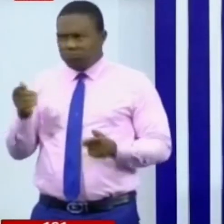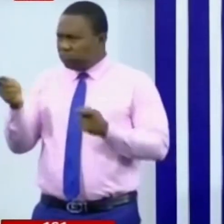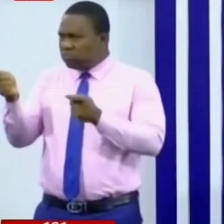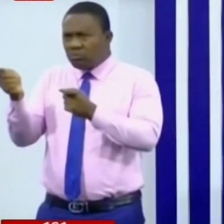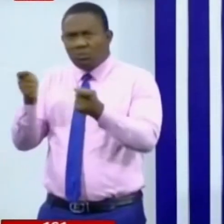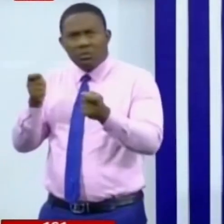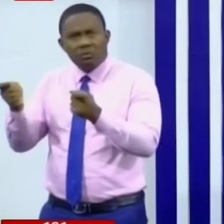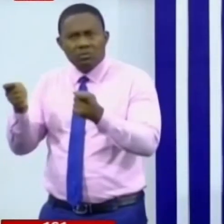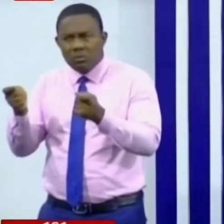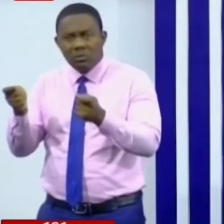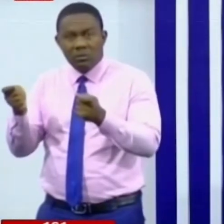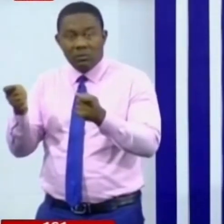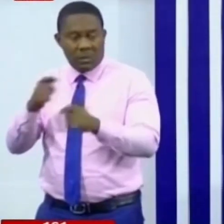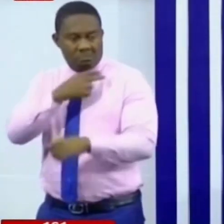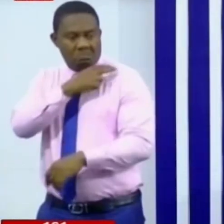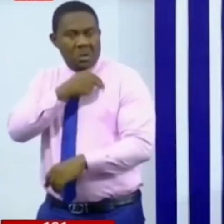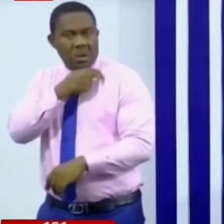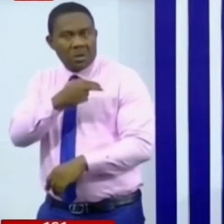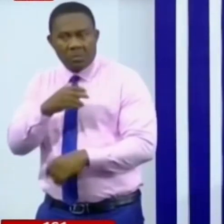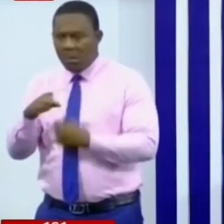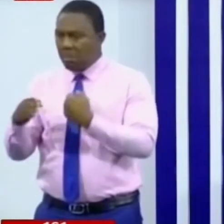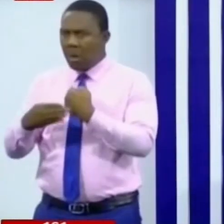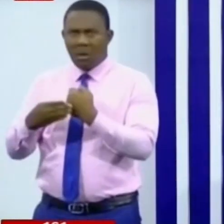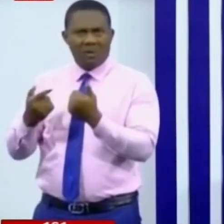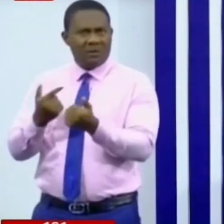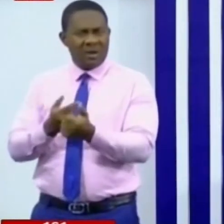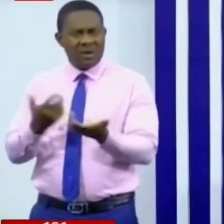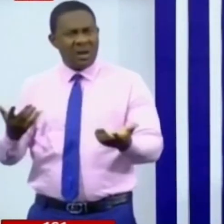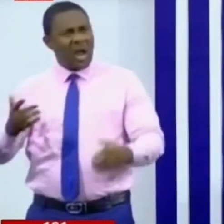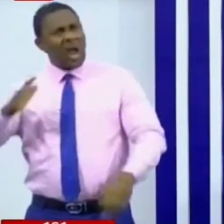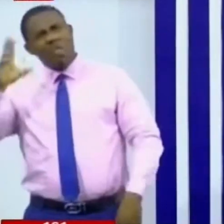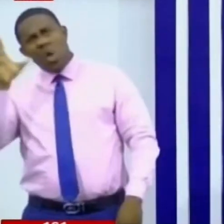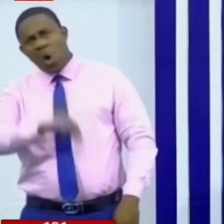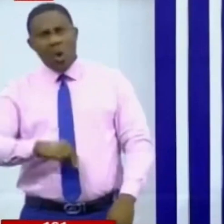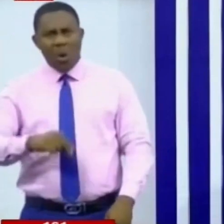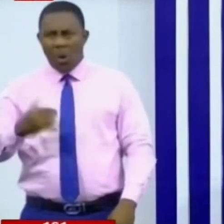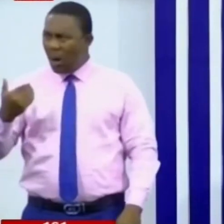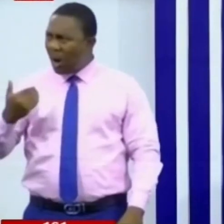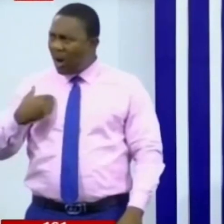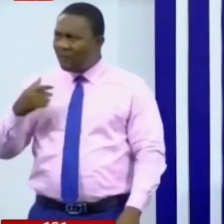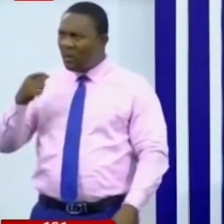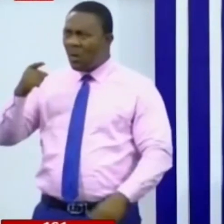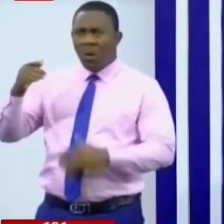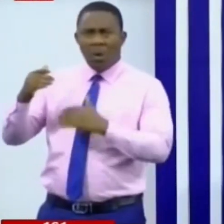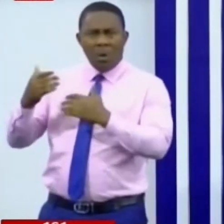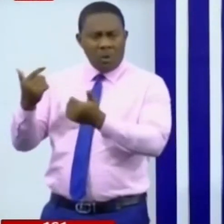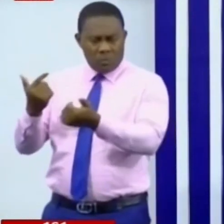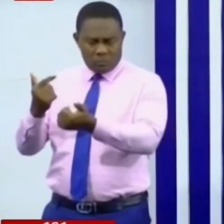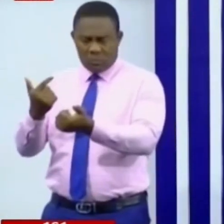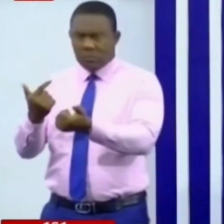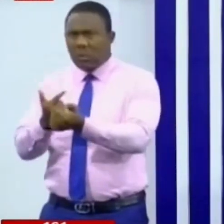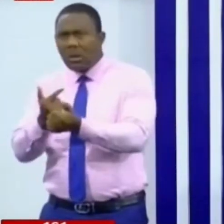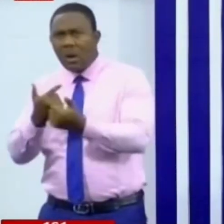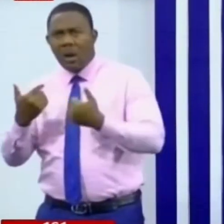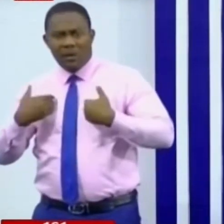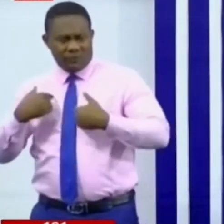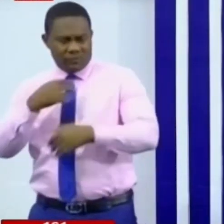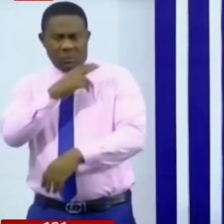Ghana Hospital. And people were blasting that there are hospitals completed that will not be utilized and all that.